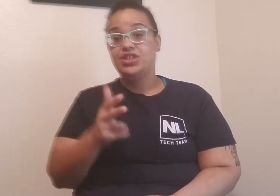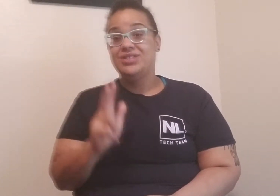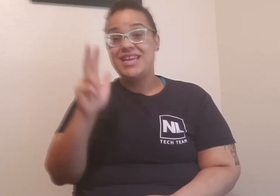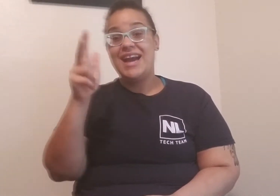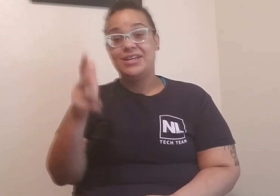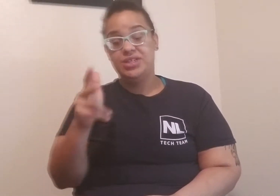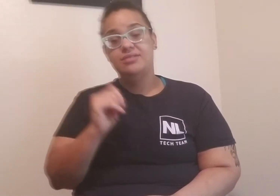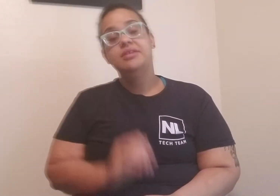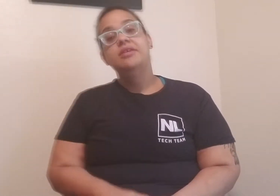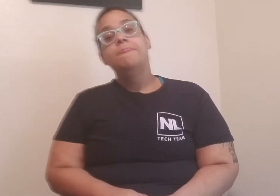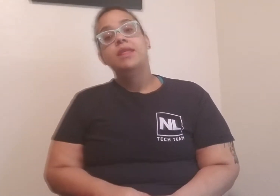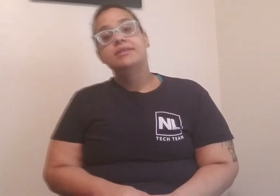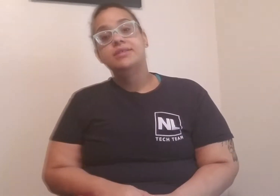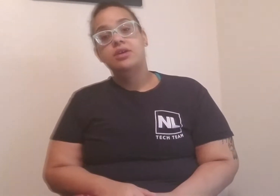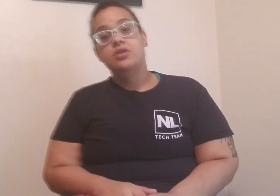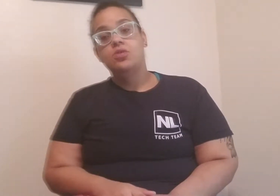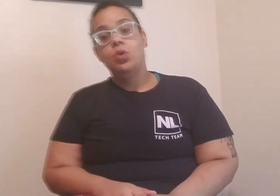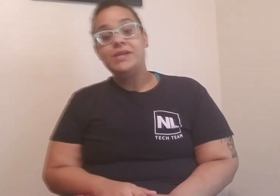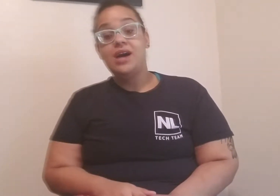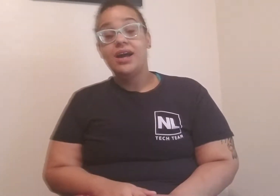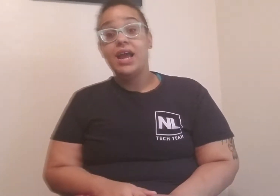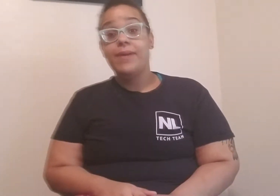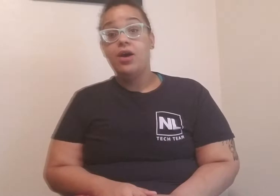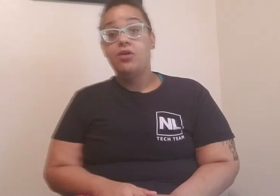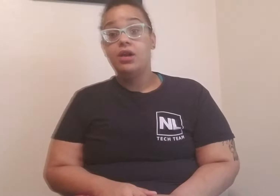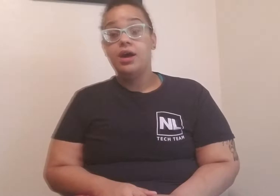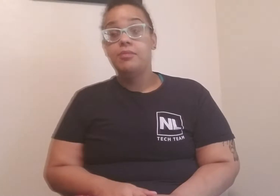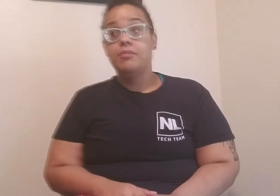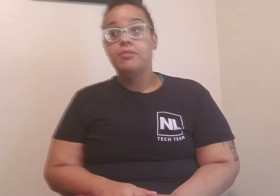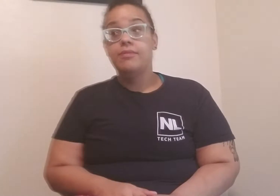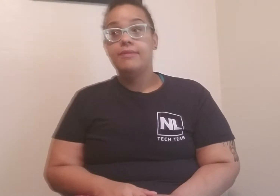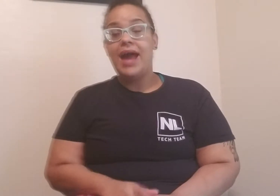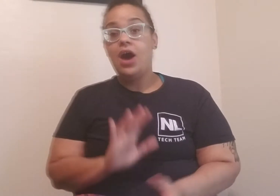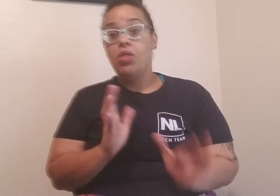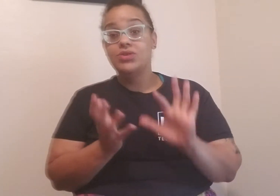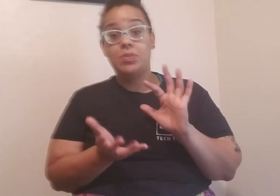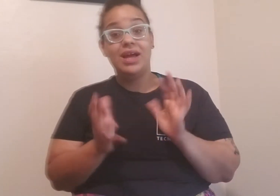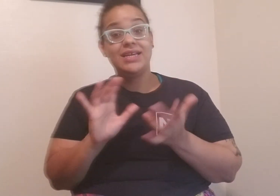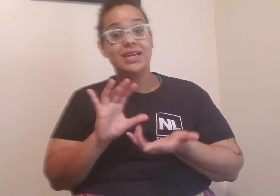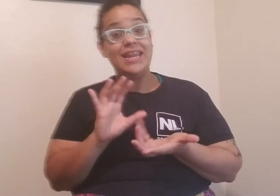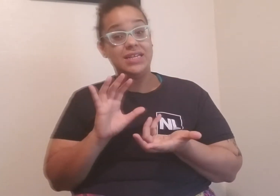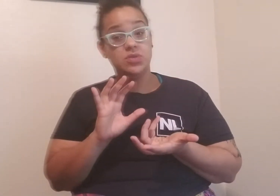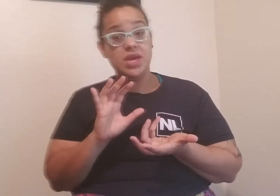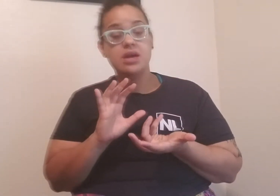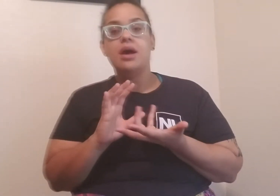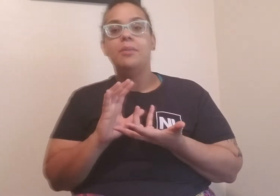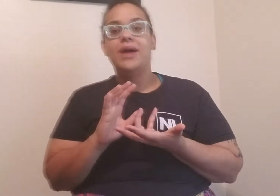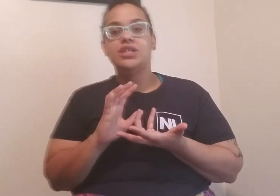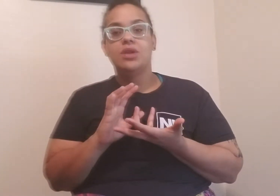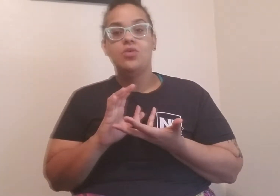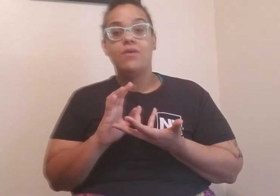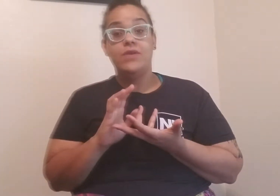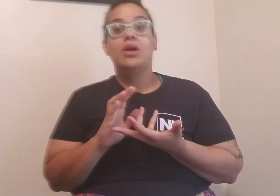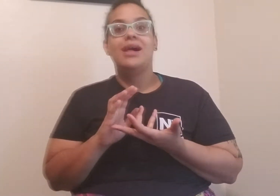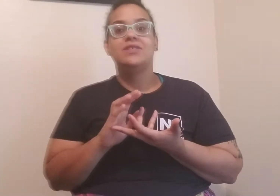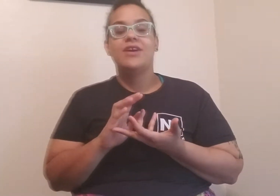shows the action. And so we'll be talking about how those apply next week, but I just wanted to review classifiers